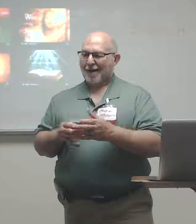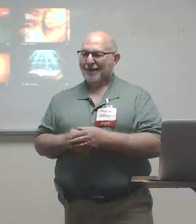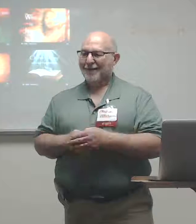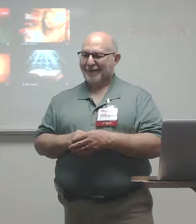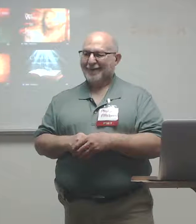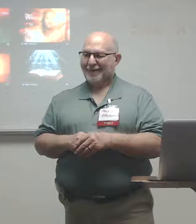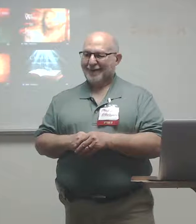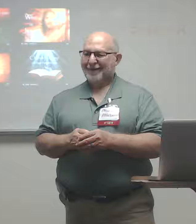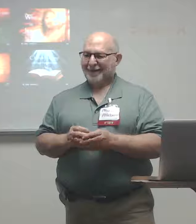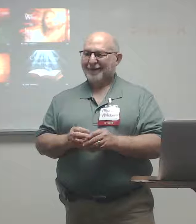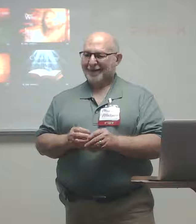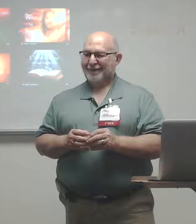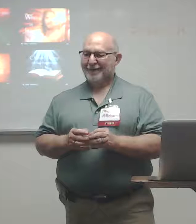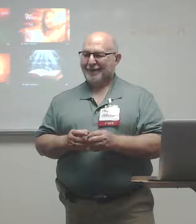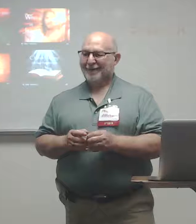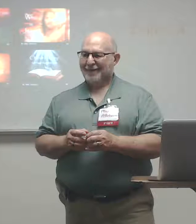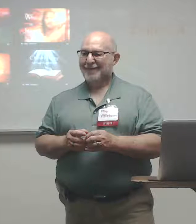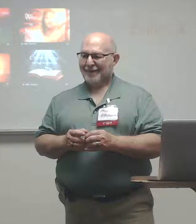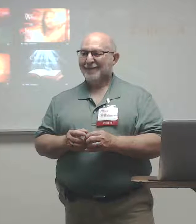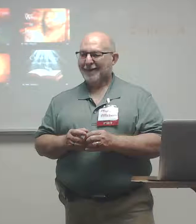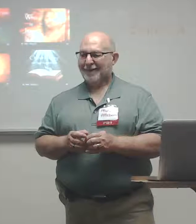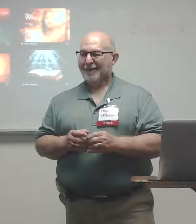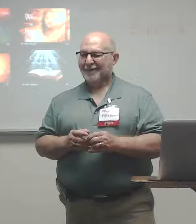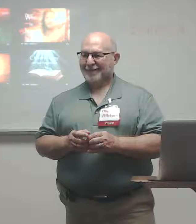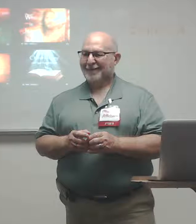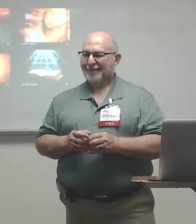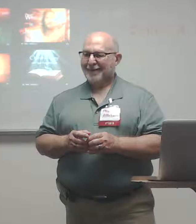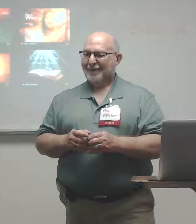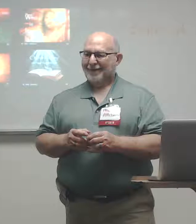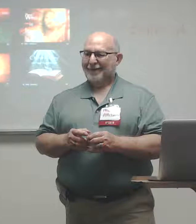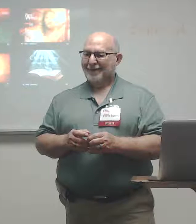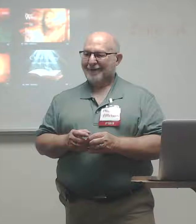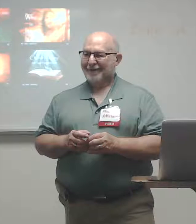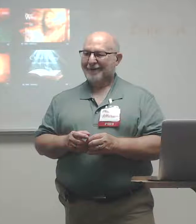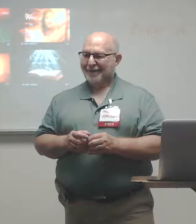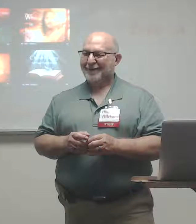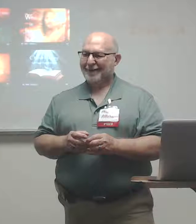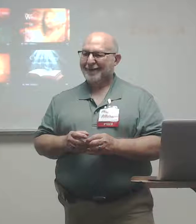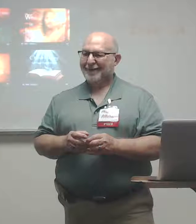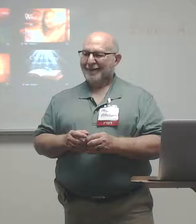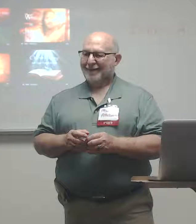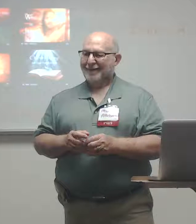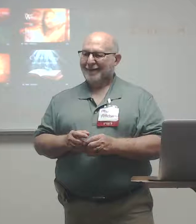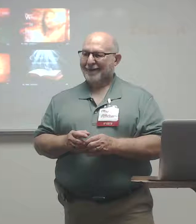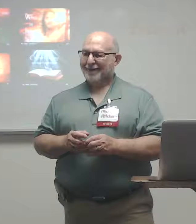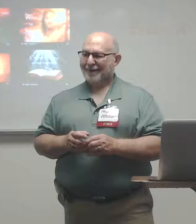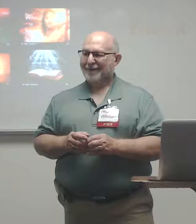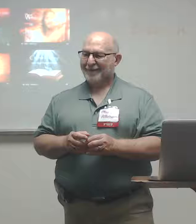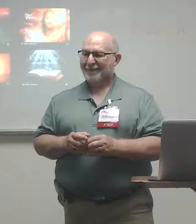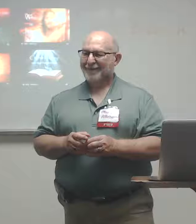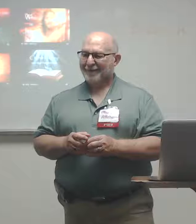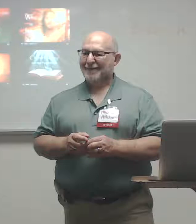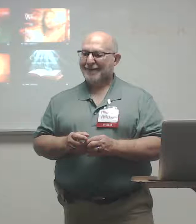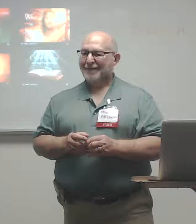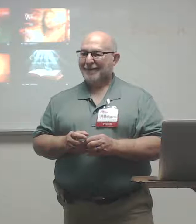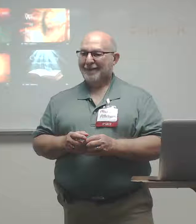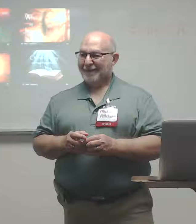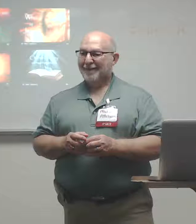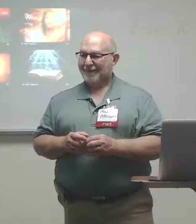a preacher long ago, and he developed his own course, and he drew his own pictures. And so, you know, there's many different little pictures, and you know,